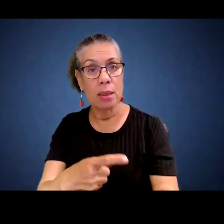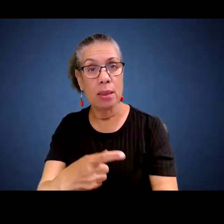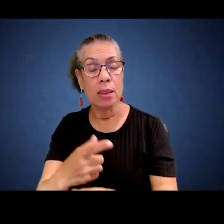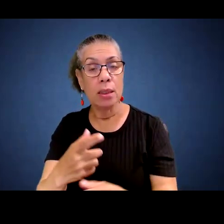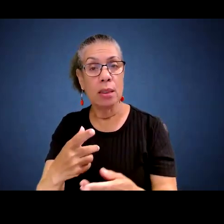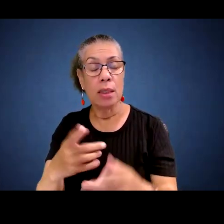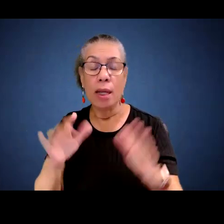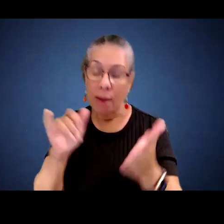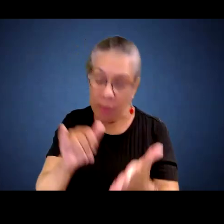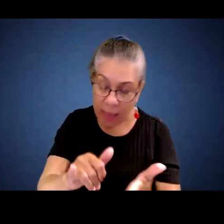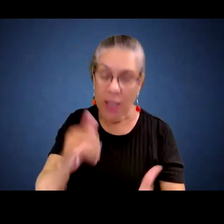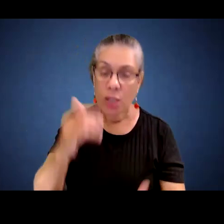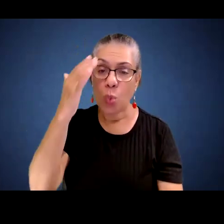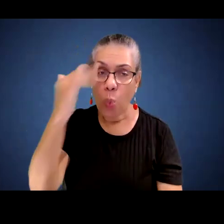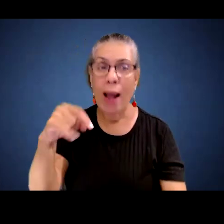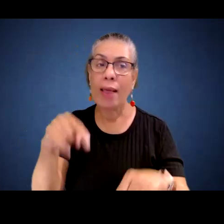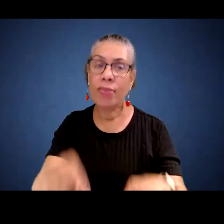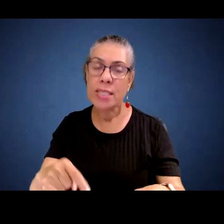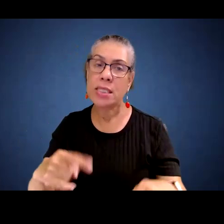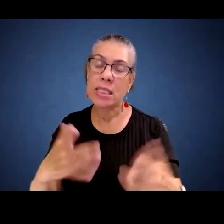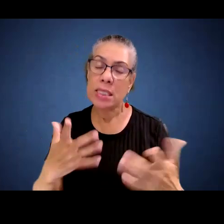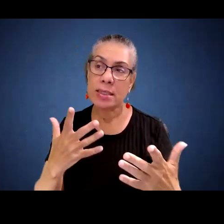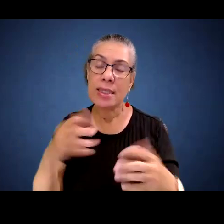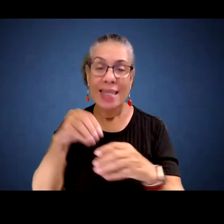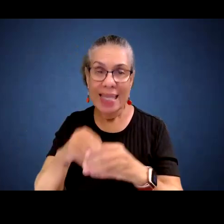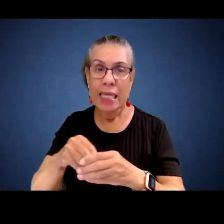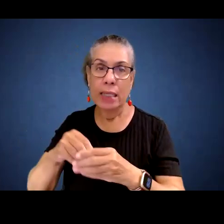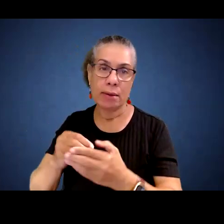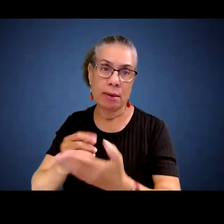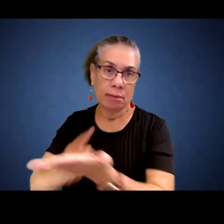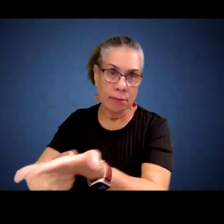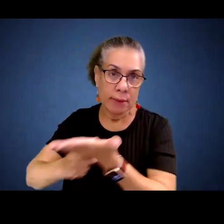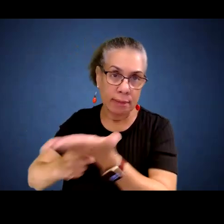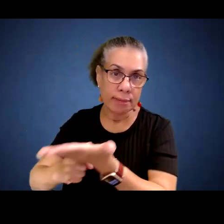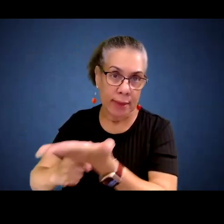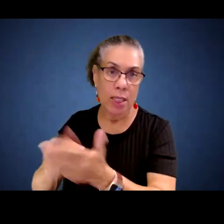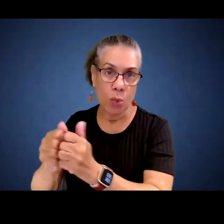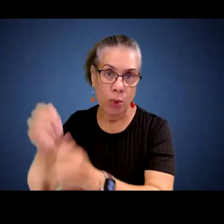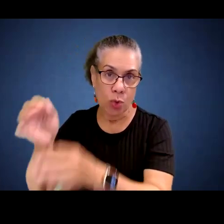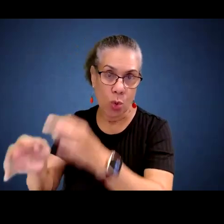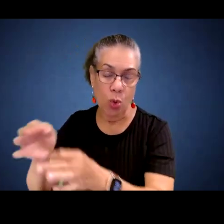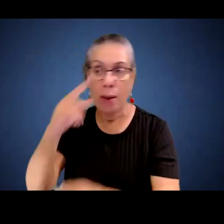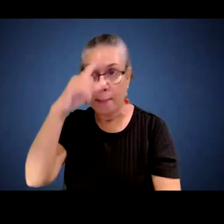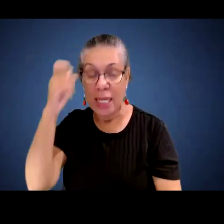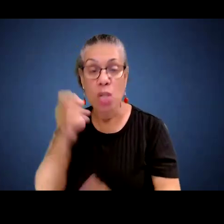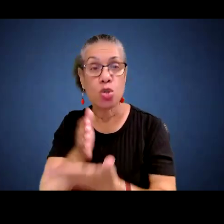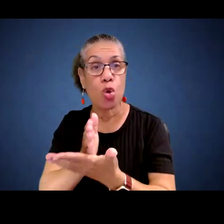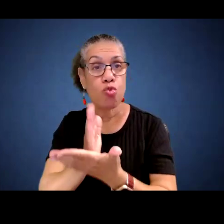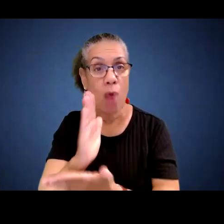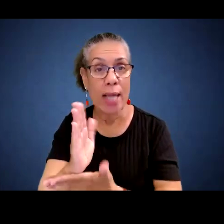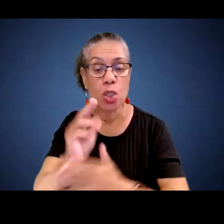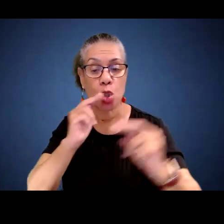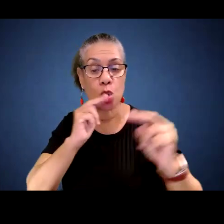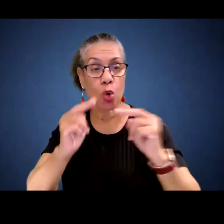this is why this matter is unfortunately in litigation, because the actual right of negotiating a lease when you